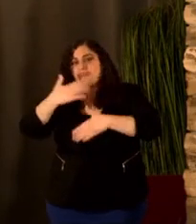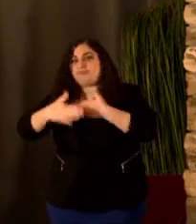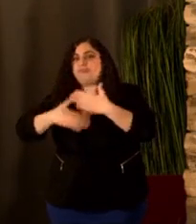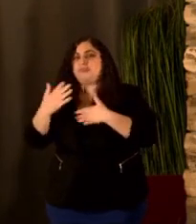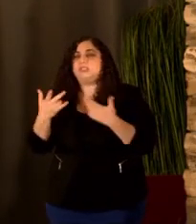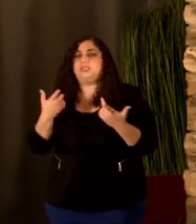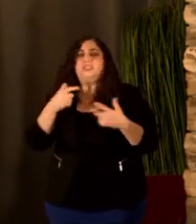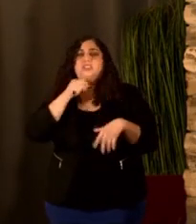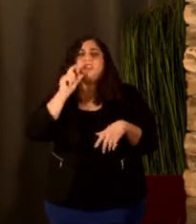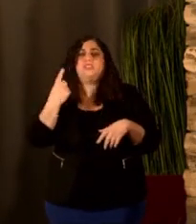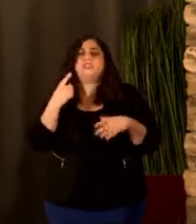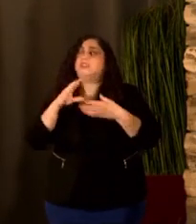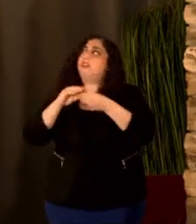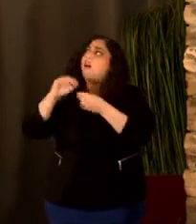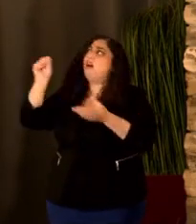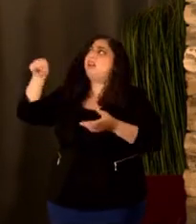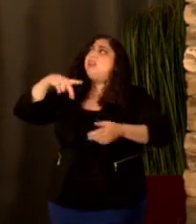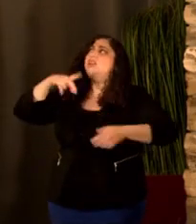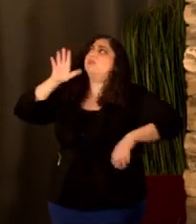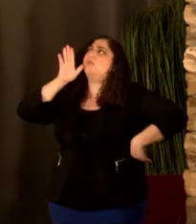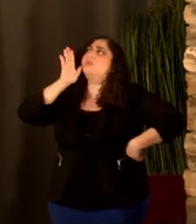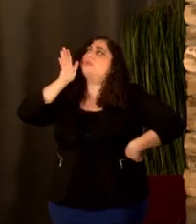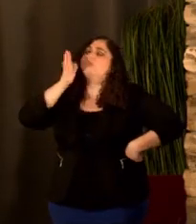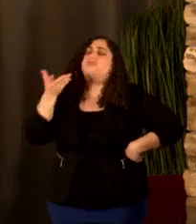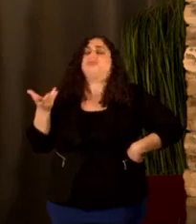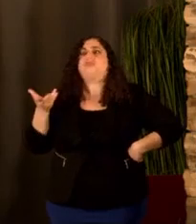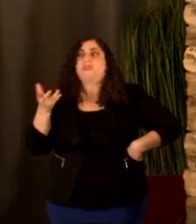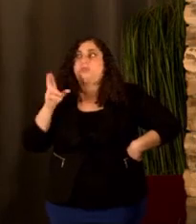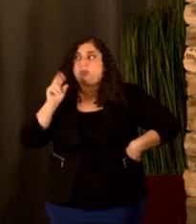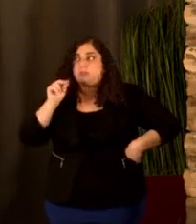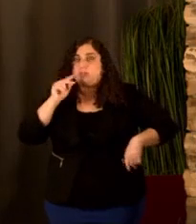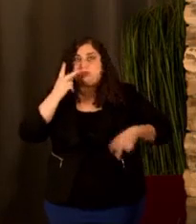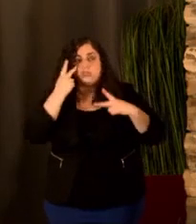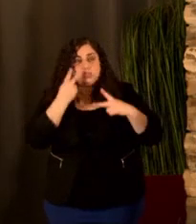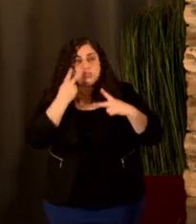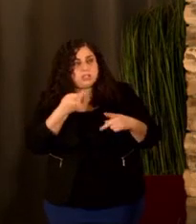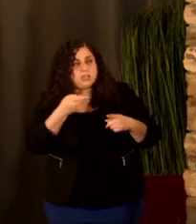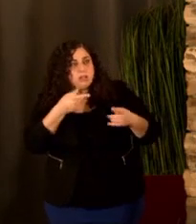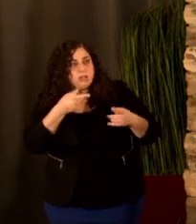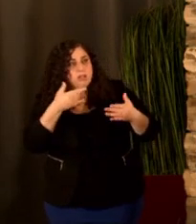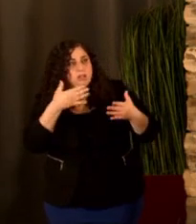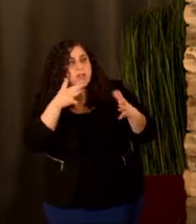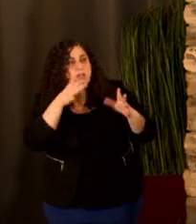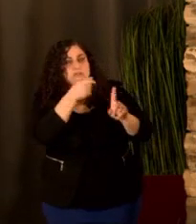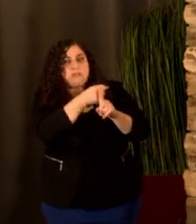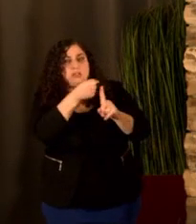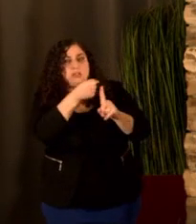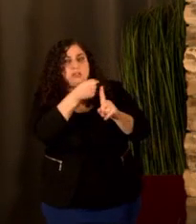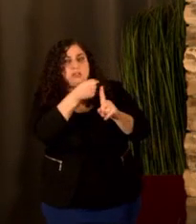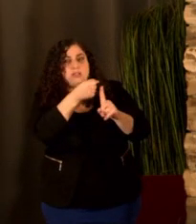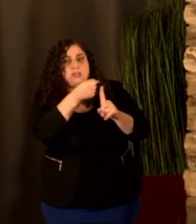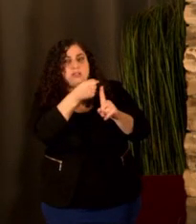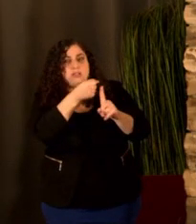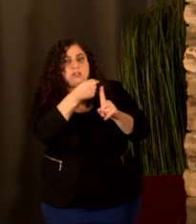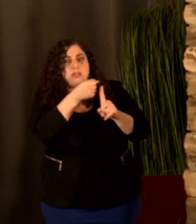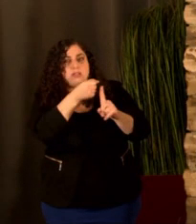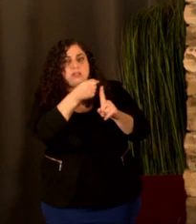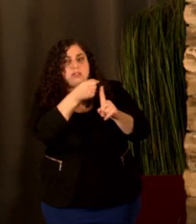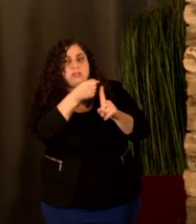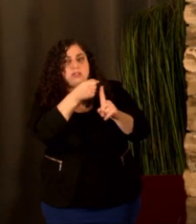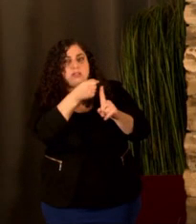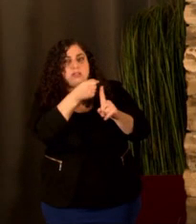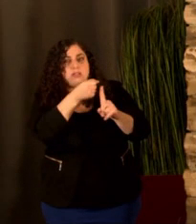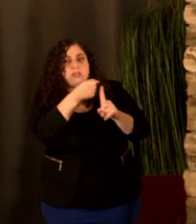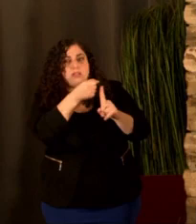elected officials. That's me actually thanking two leaders for actually delivering